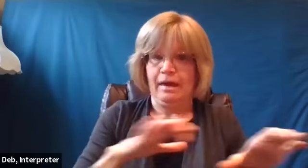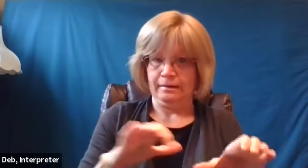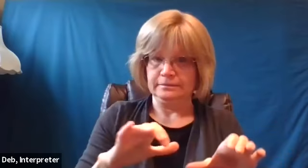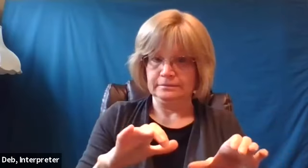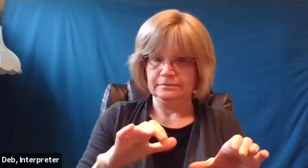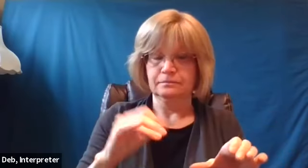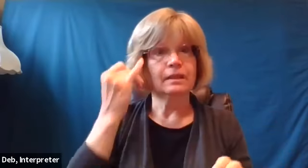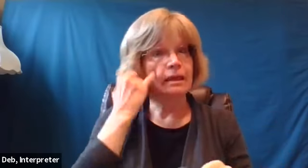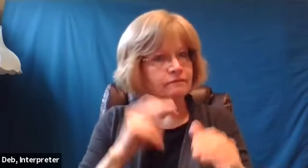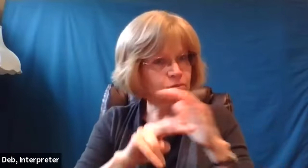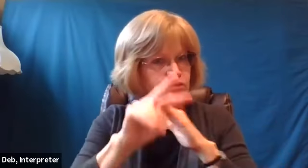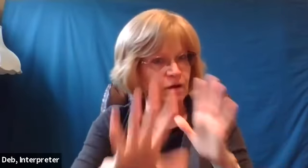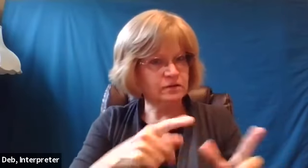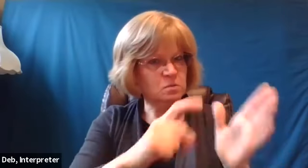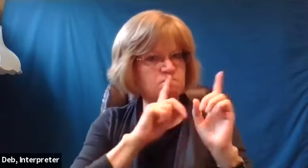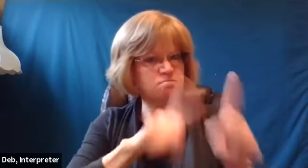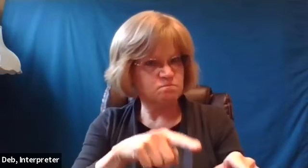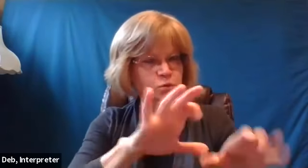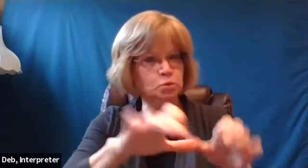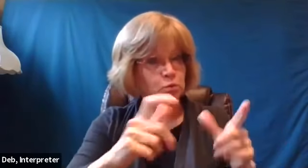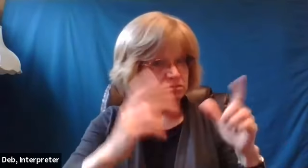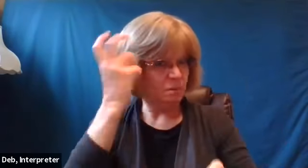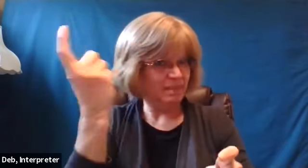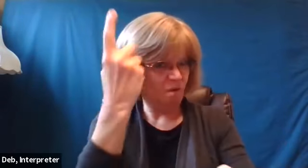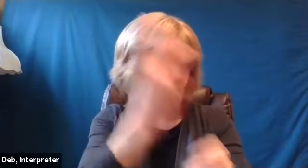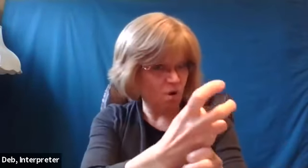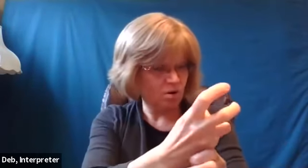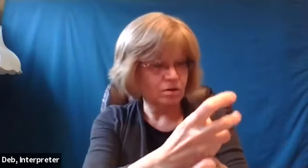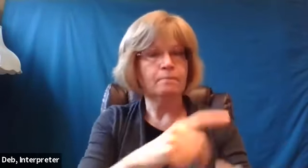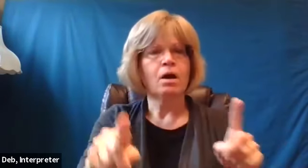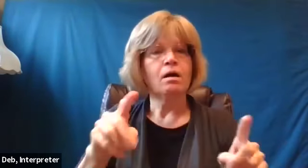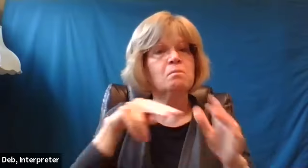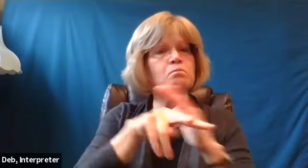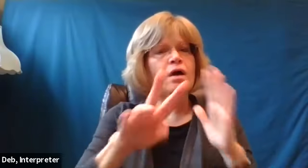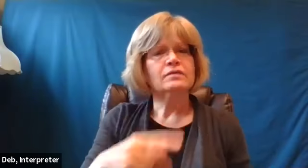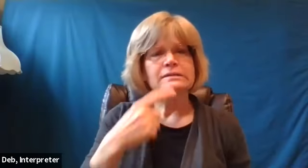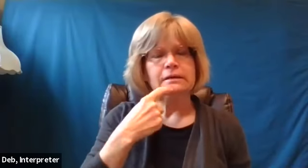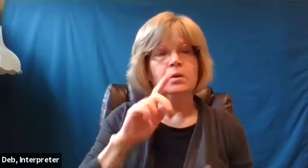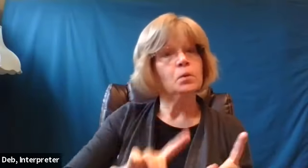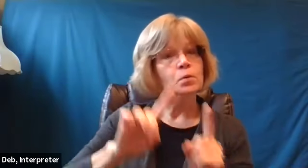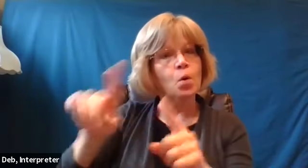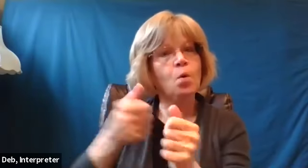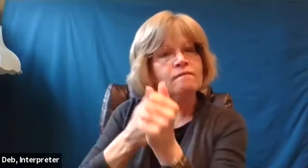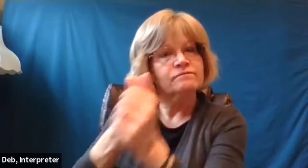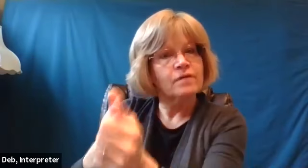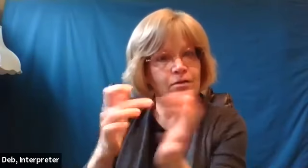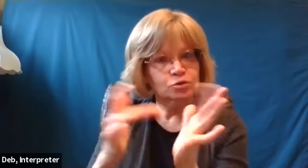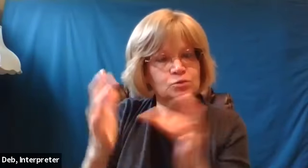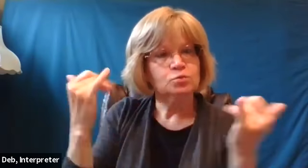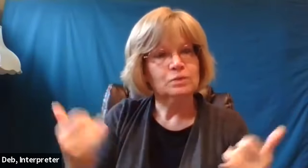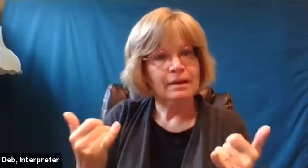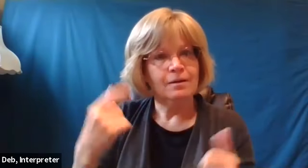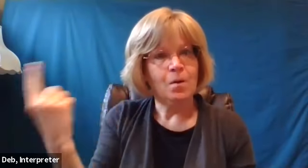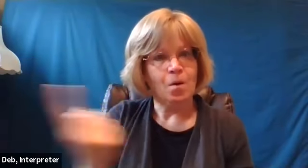commanded you to do something difficult, would you not have done it? How much more when all he said to you was, go forth to follow Jesus this day